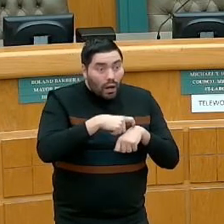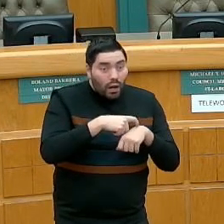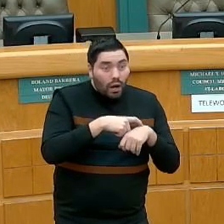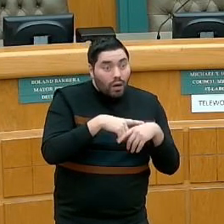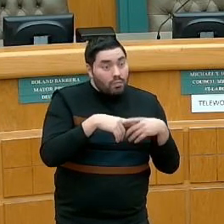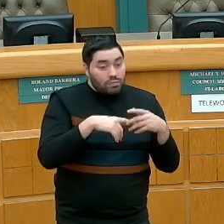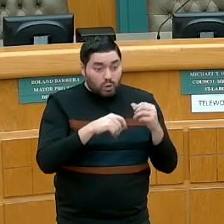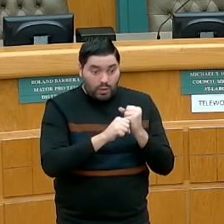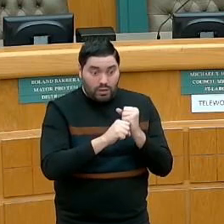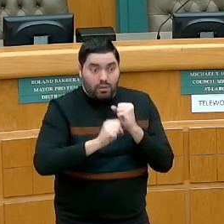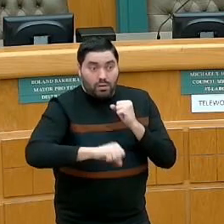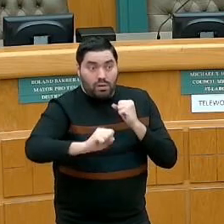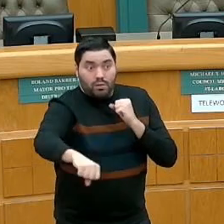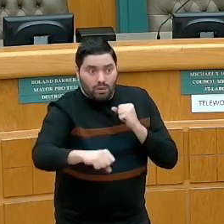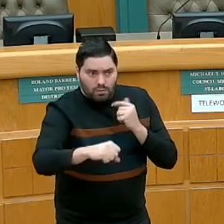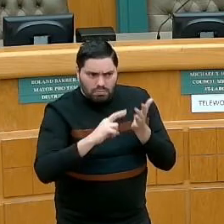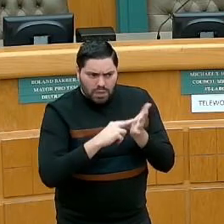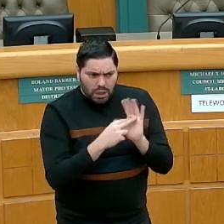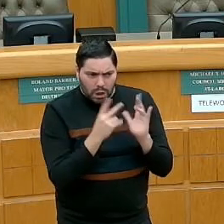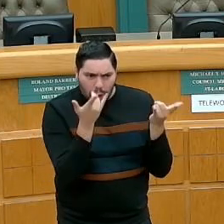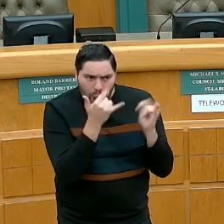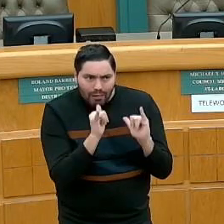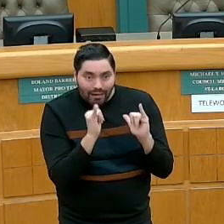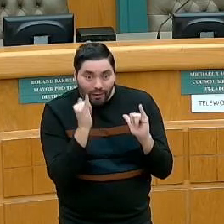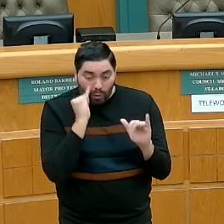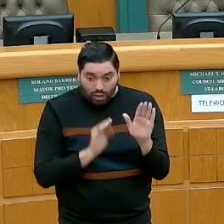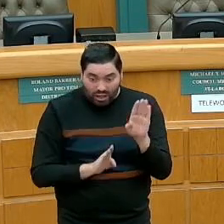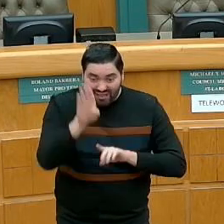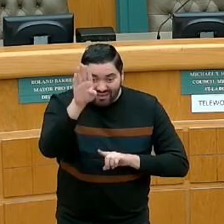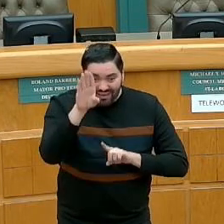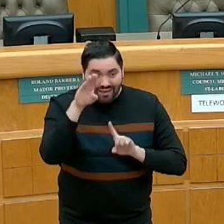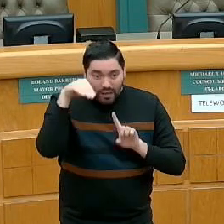should we put in other practices to help